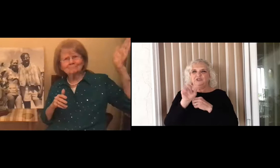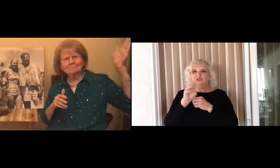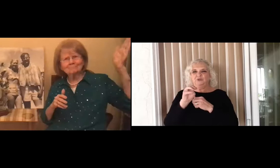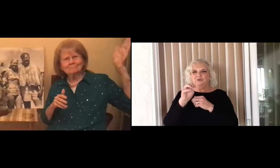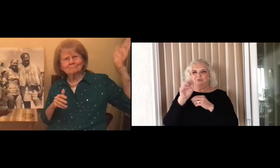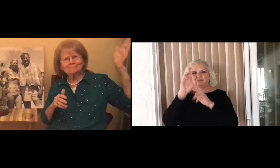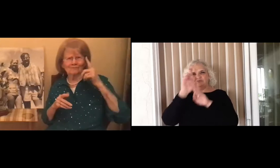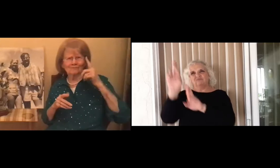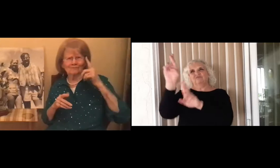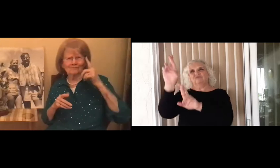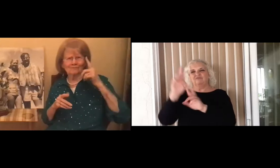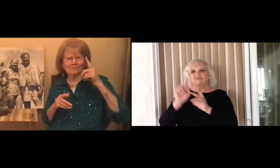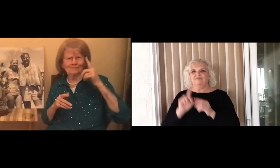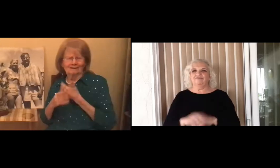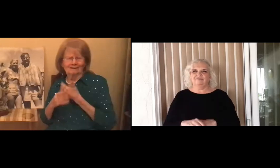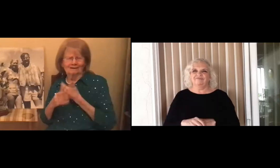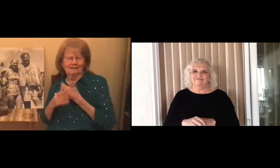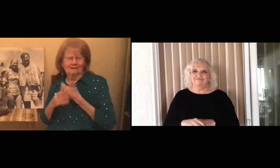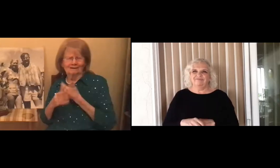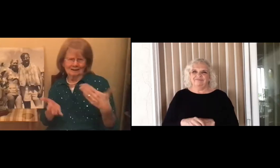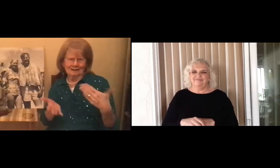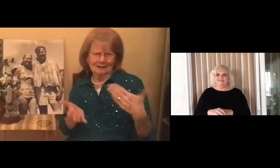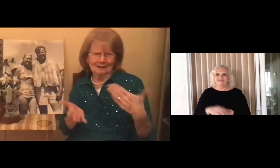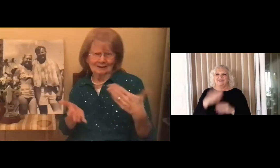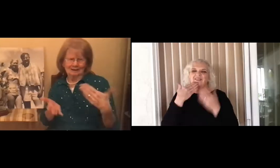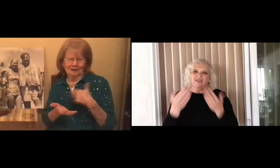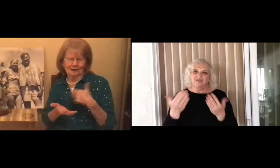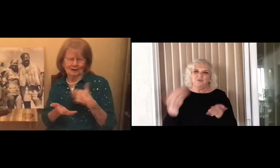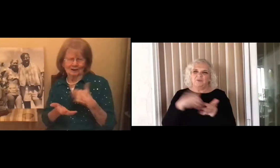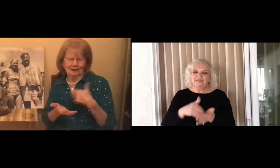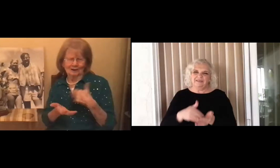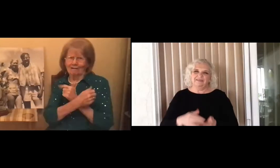tribute and want to thank you again.